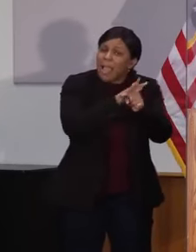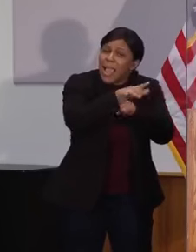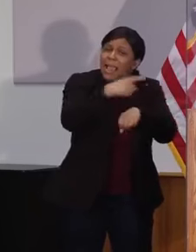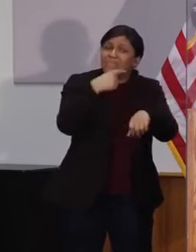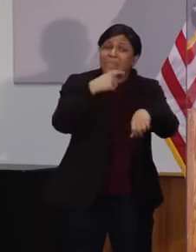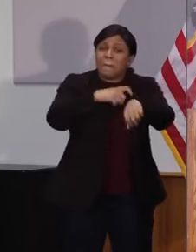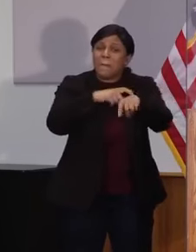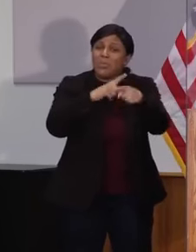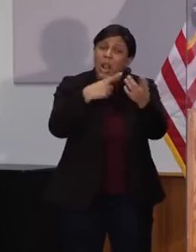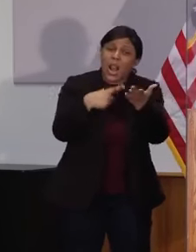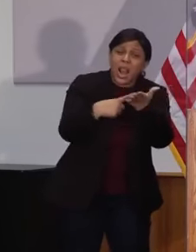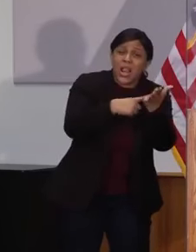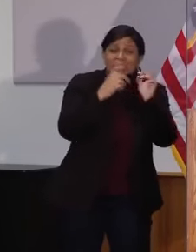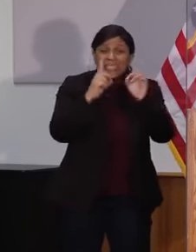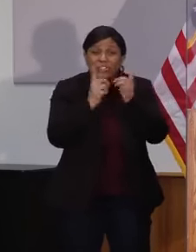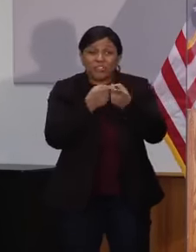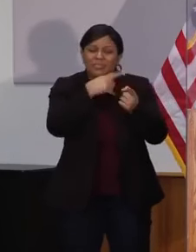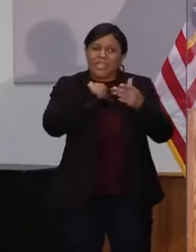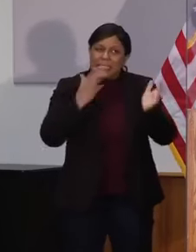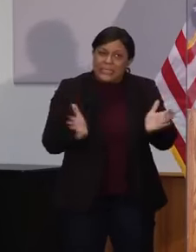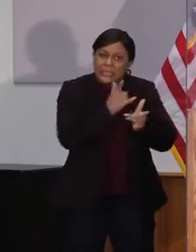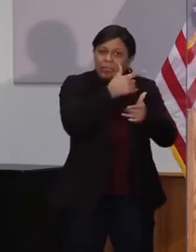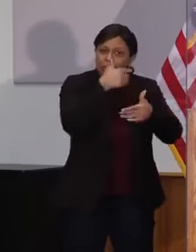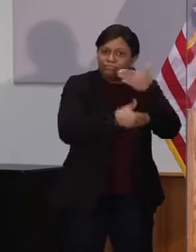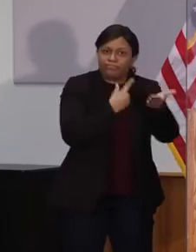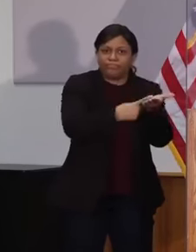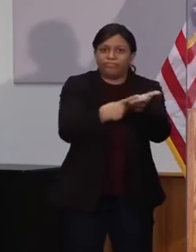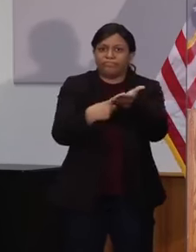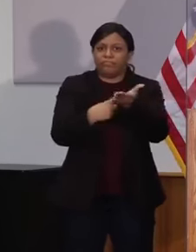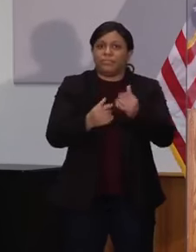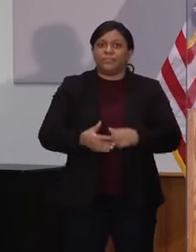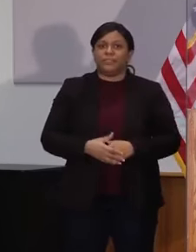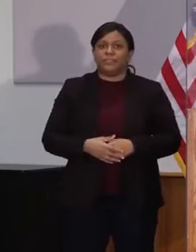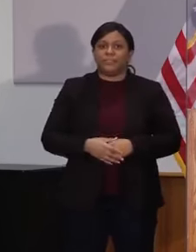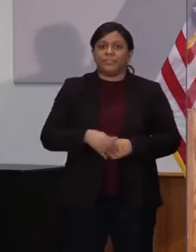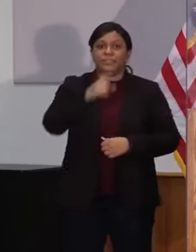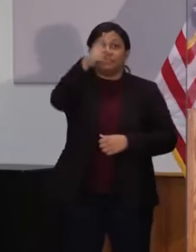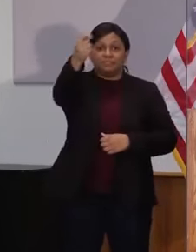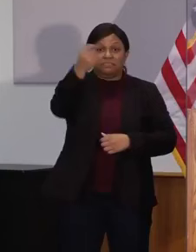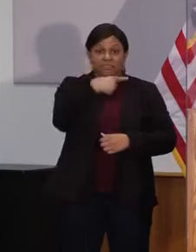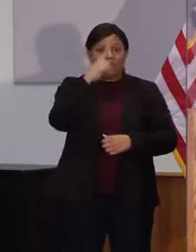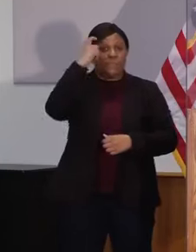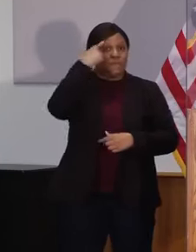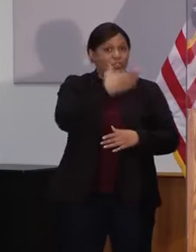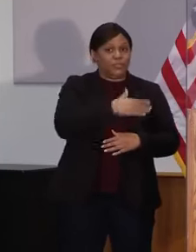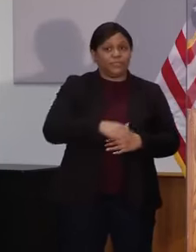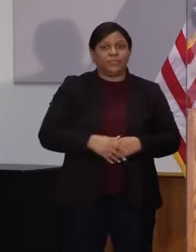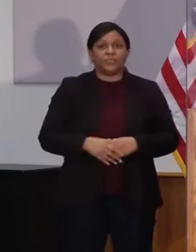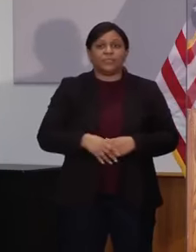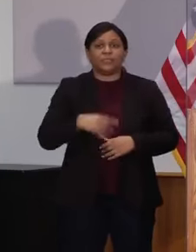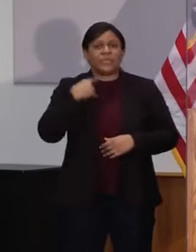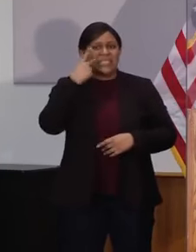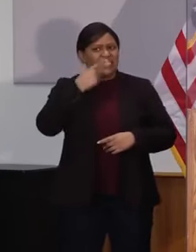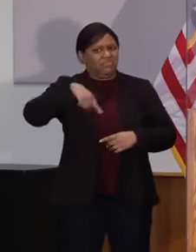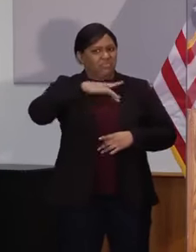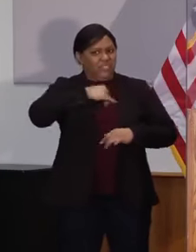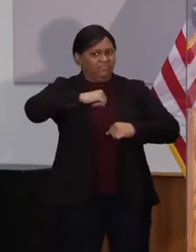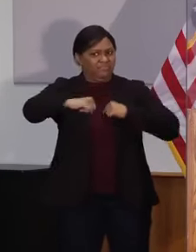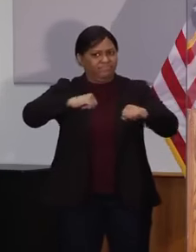encourage them to move. Governor, are you seeing a theme here? I mean, a lot of the stuff that's coming across resistance here in the legislature has to do